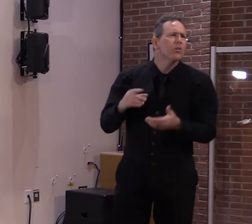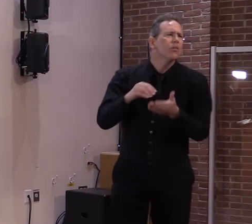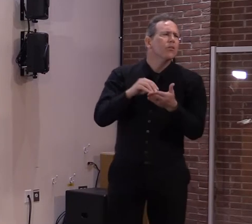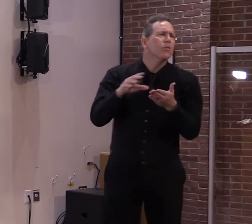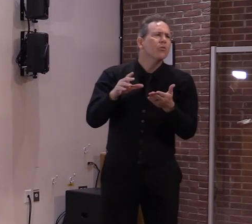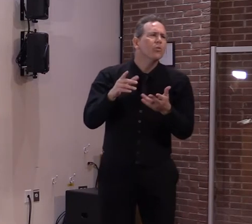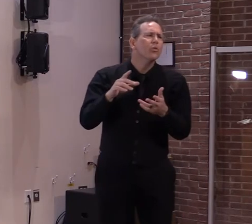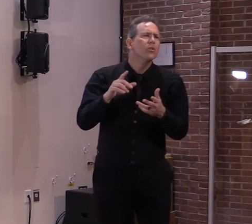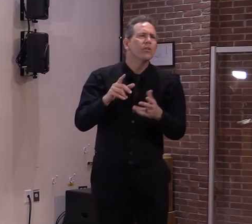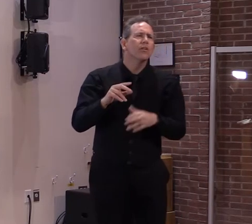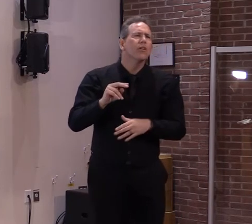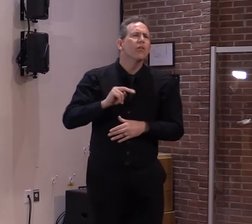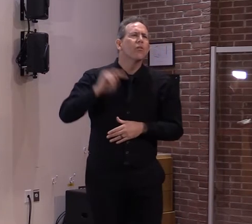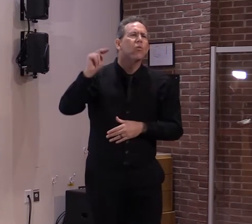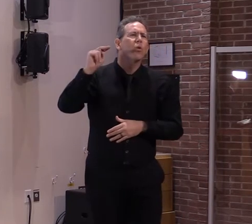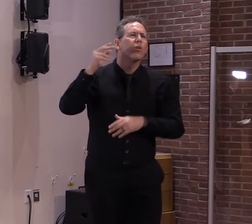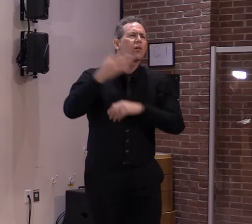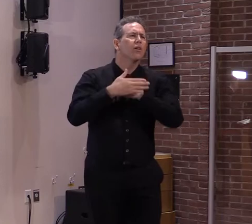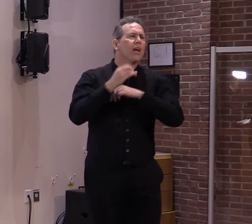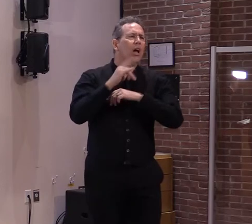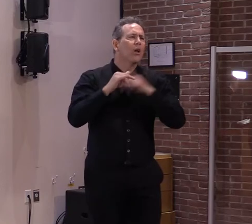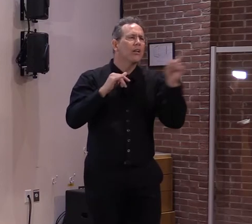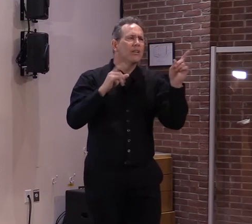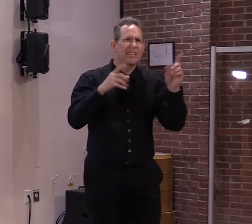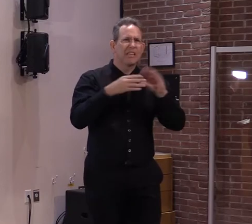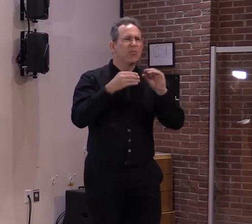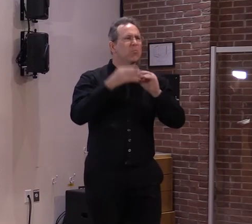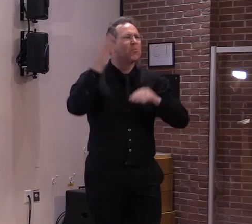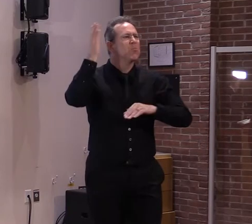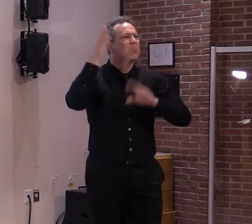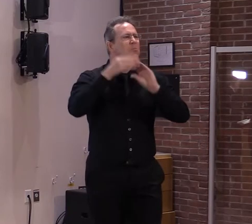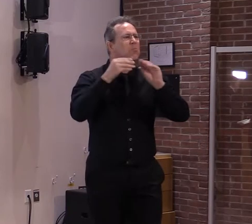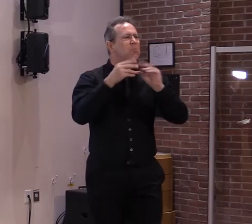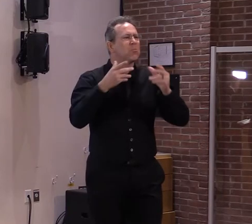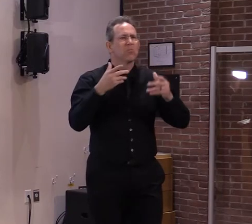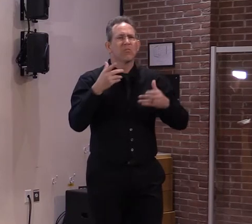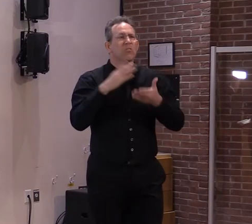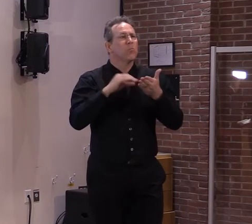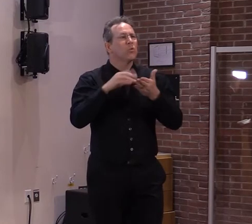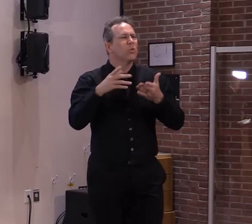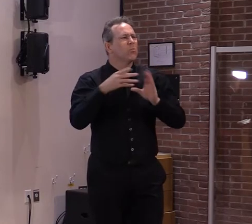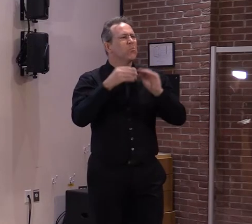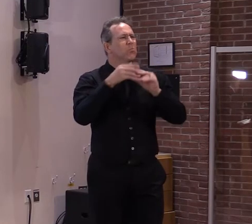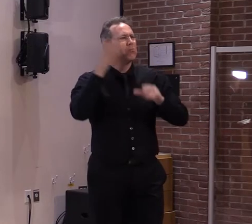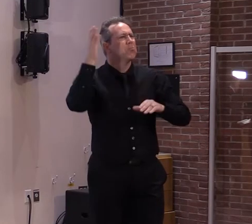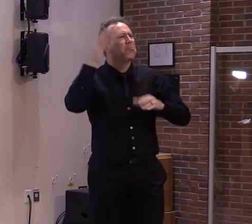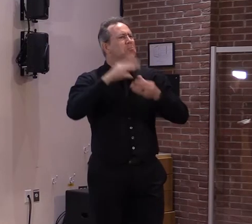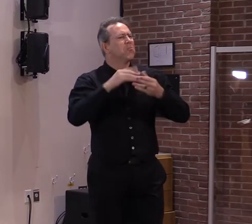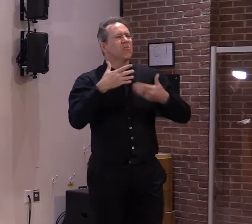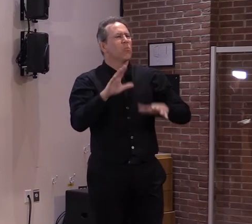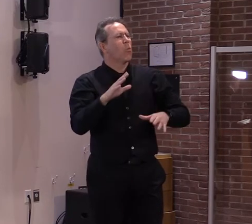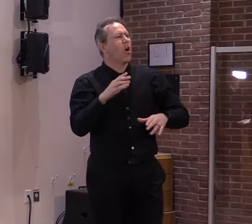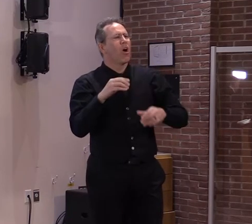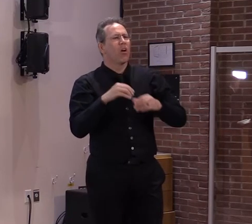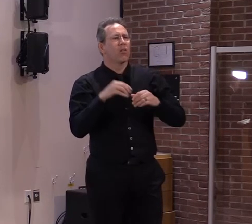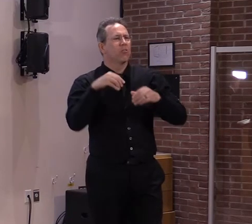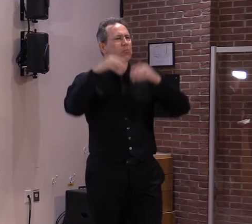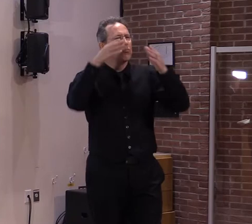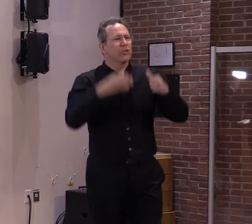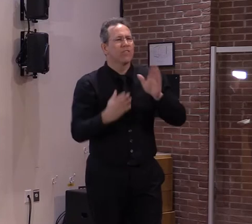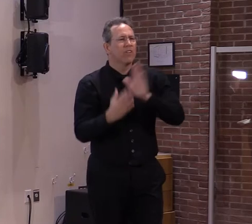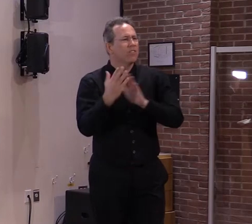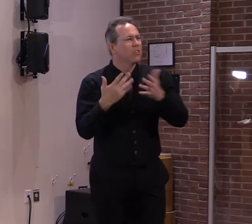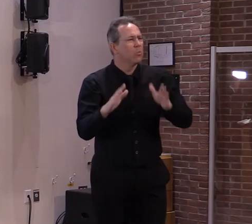and they were actually unanimous. They did not want to. They recognize that there are students